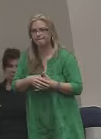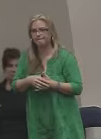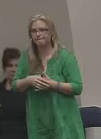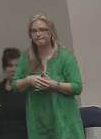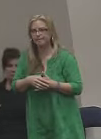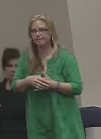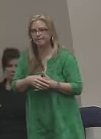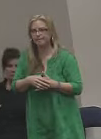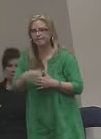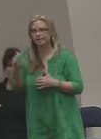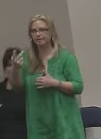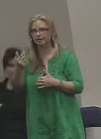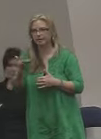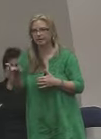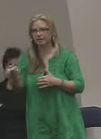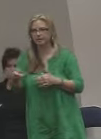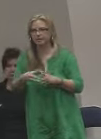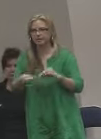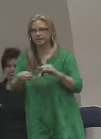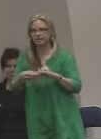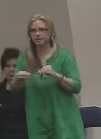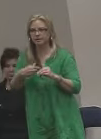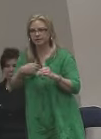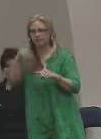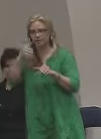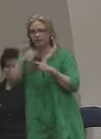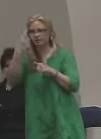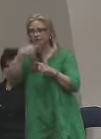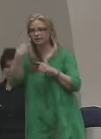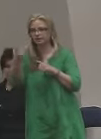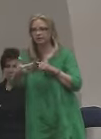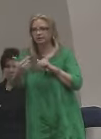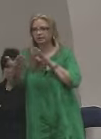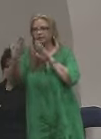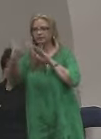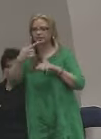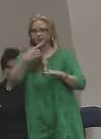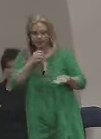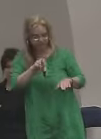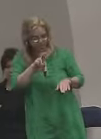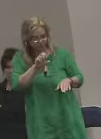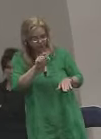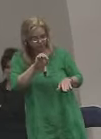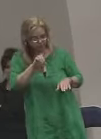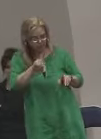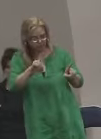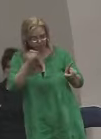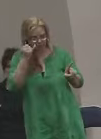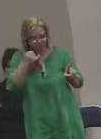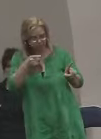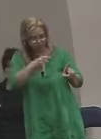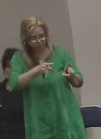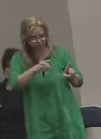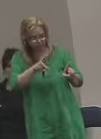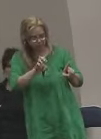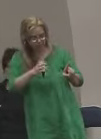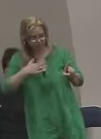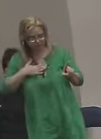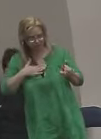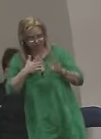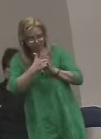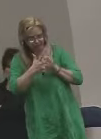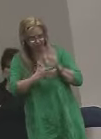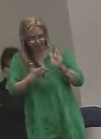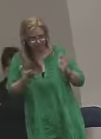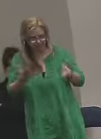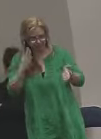There were a couple of things that he said that I remember this day. He first said, well, Mr. Stroud, if I'd had you as my attorney, I probably would have gotten